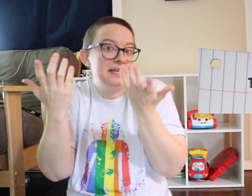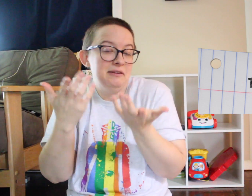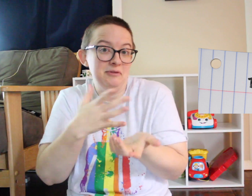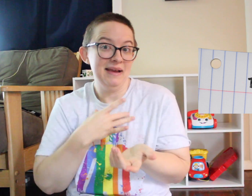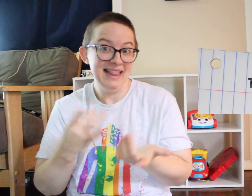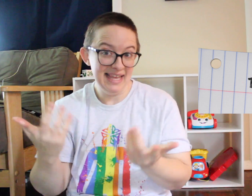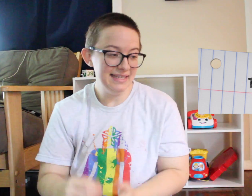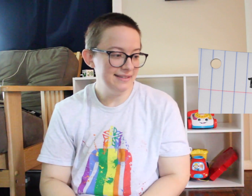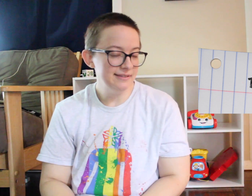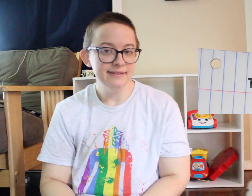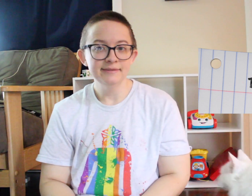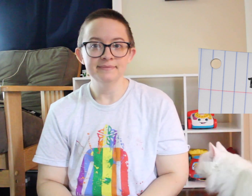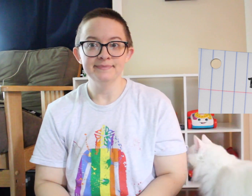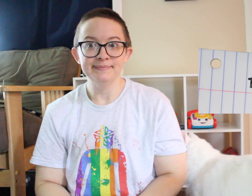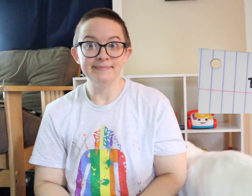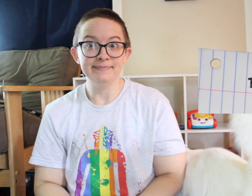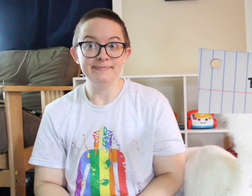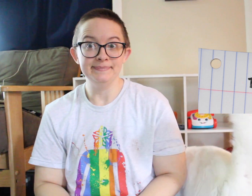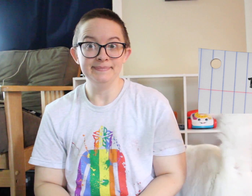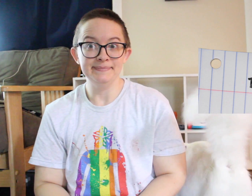would be something that you would like.